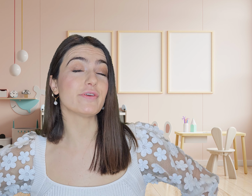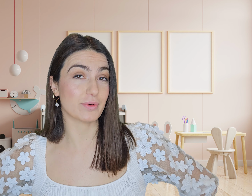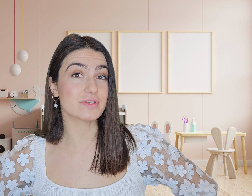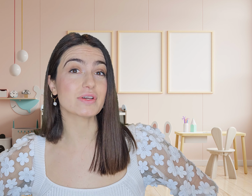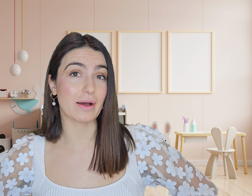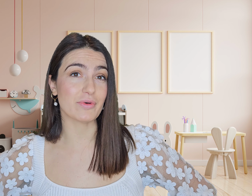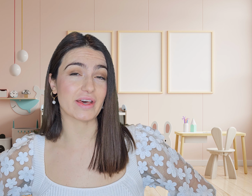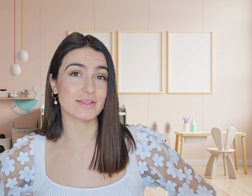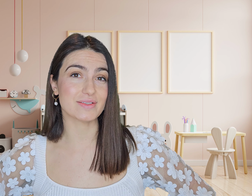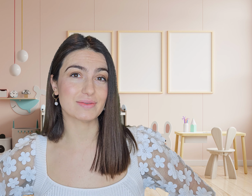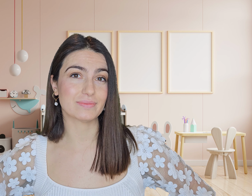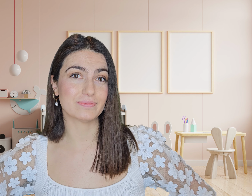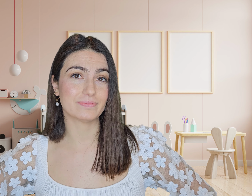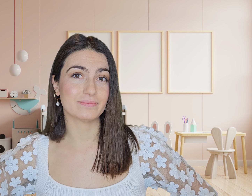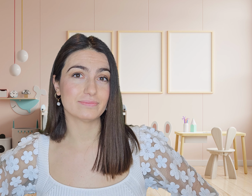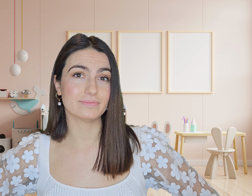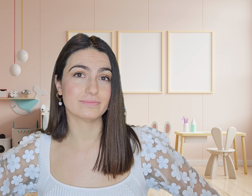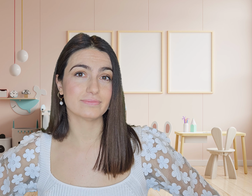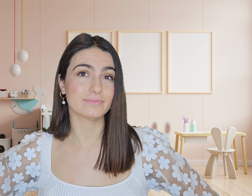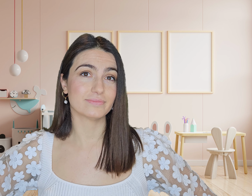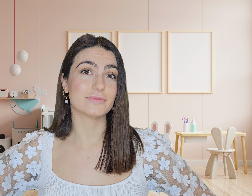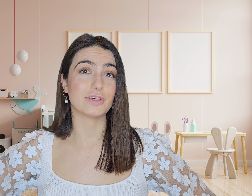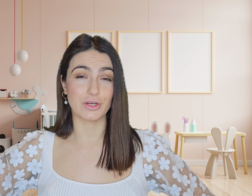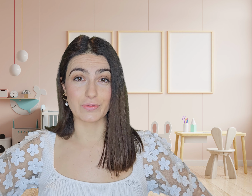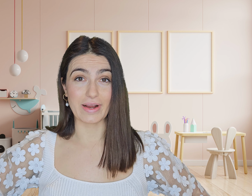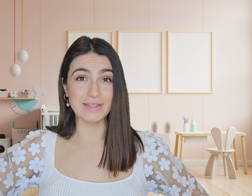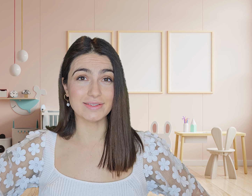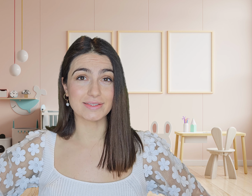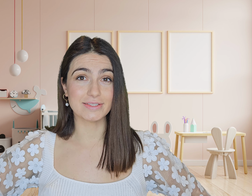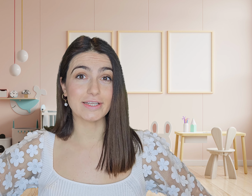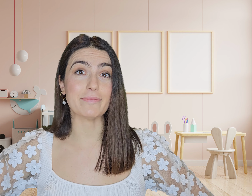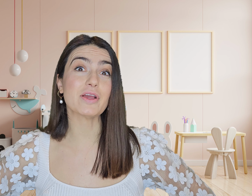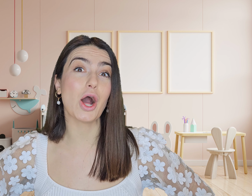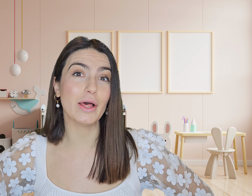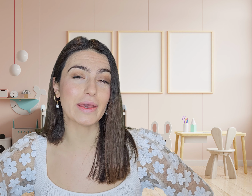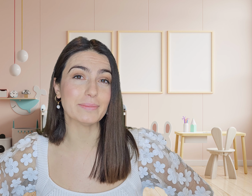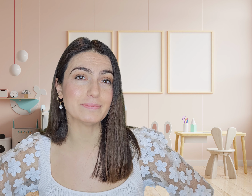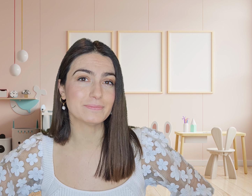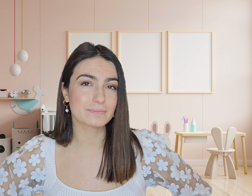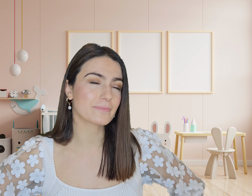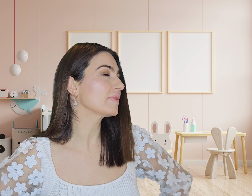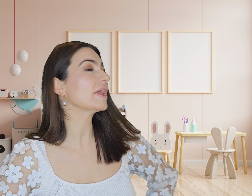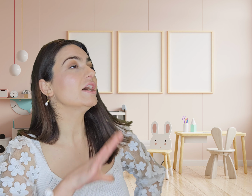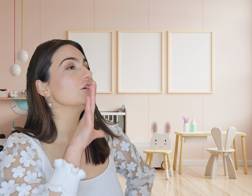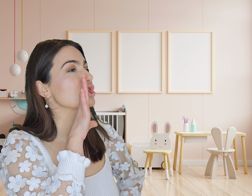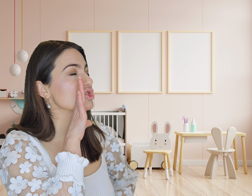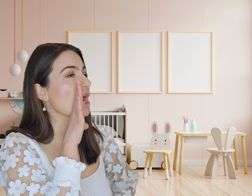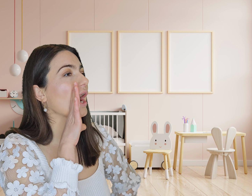he wants to come with us all right let me call him john